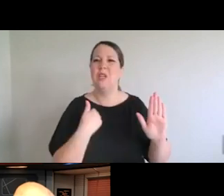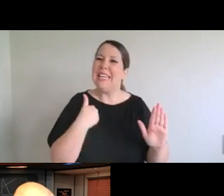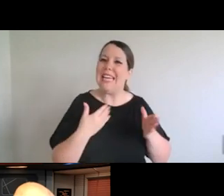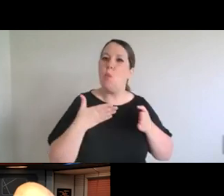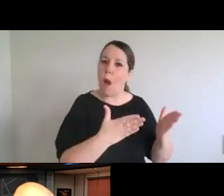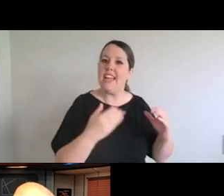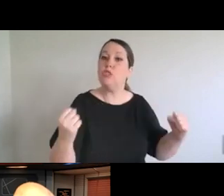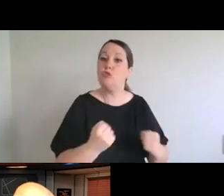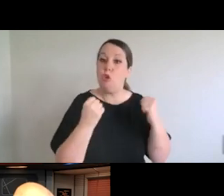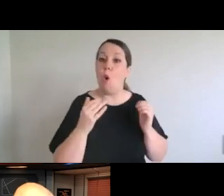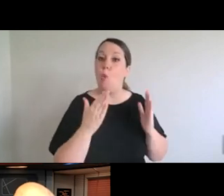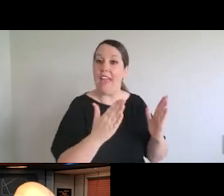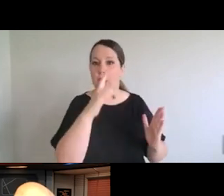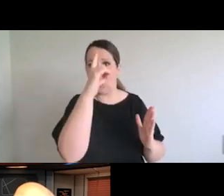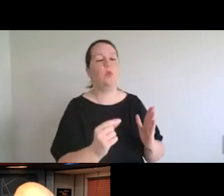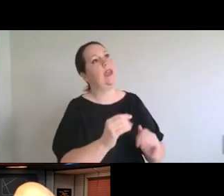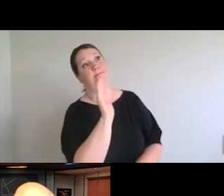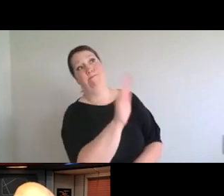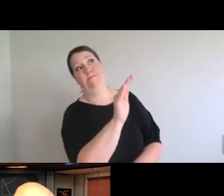with a whole lot of very